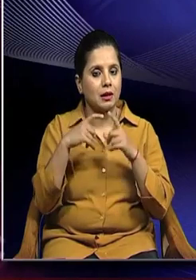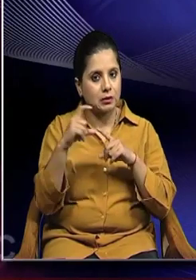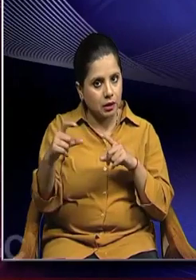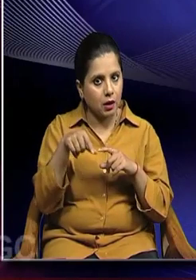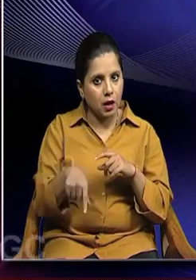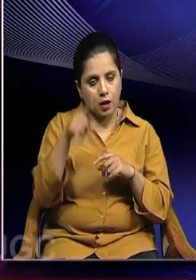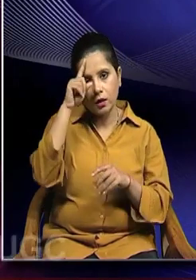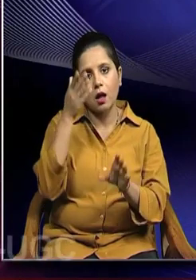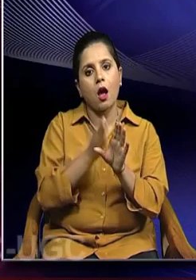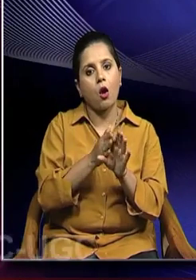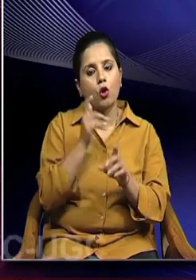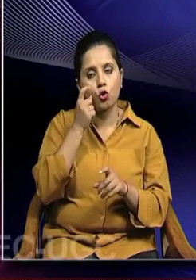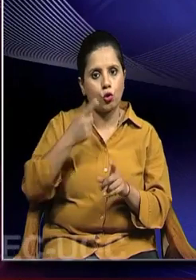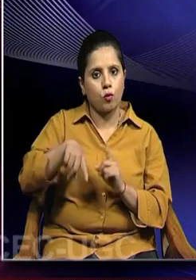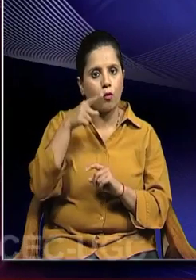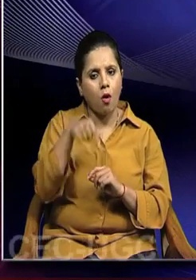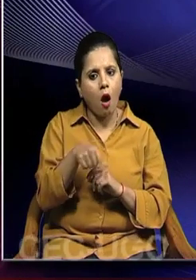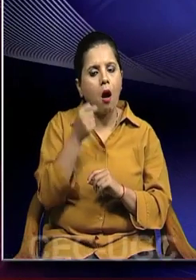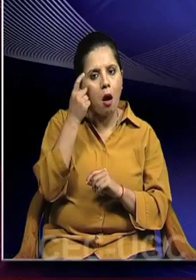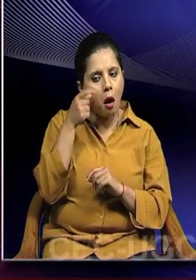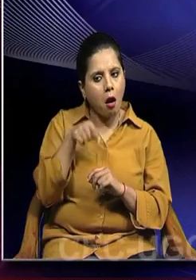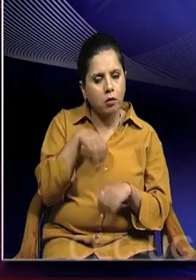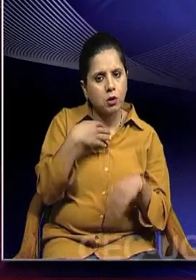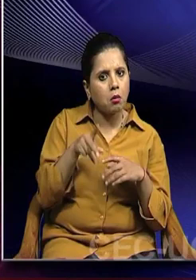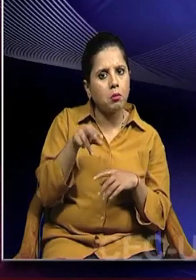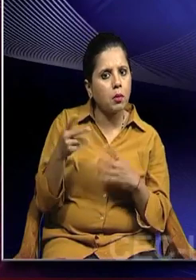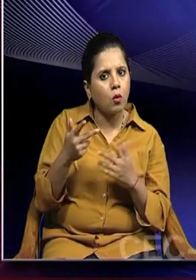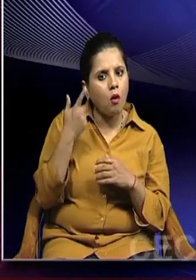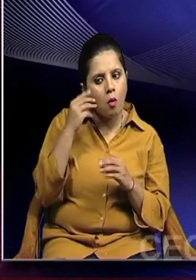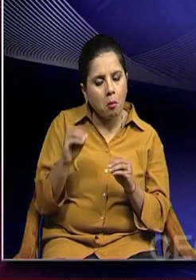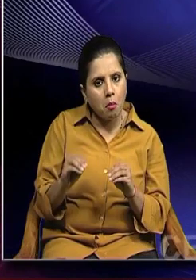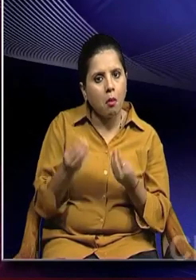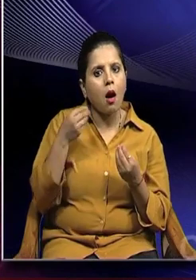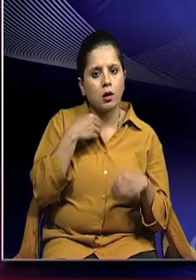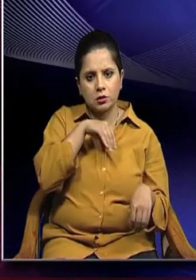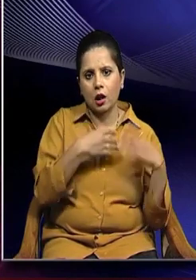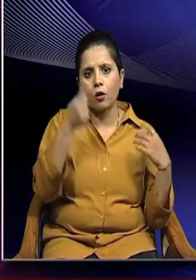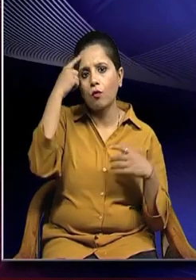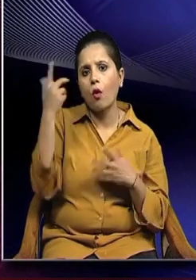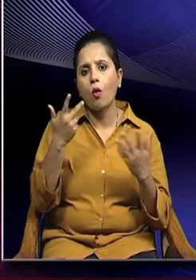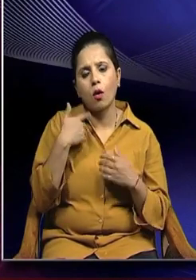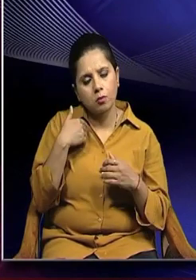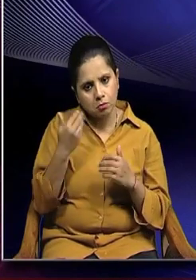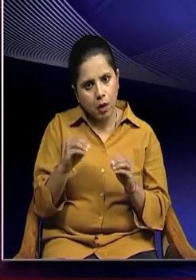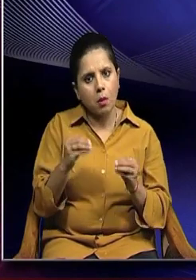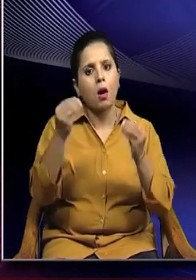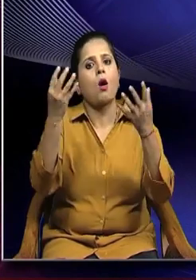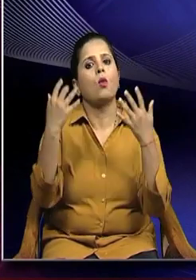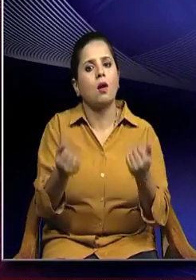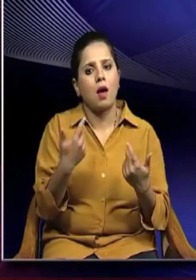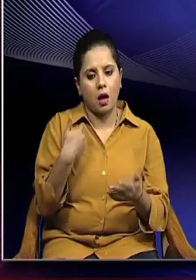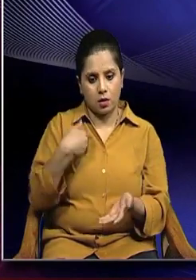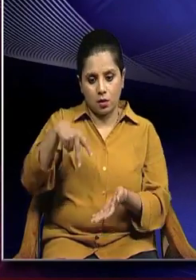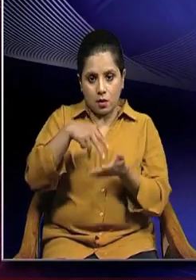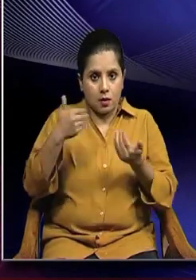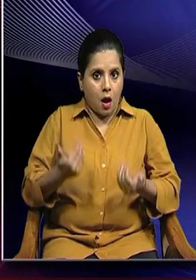the idea of struggle for betterment, that we struggle for the betterment. Wherever we are standing right